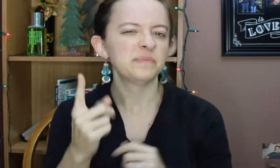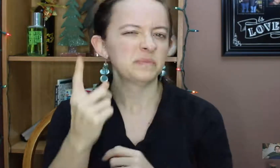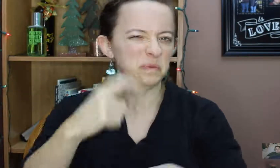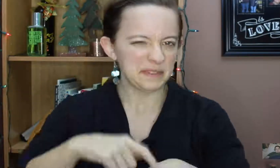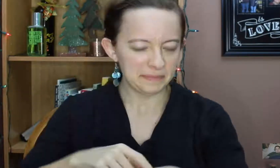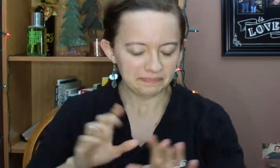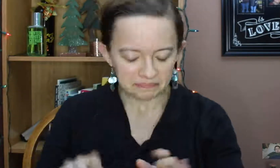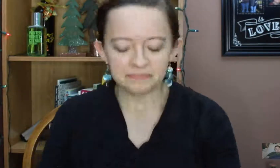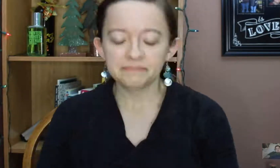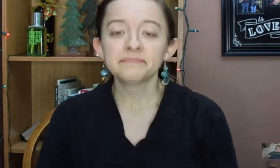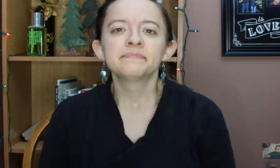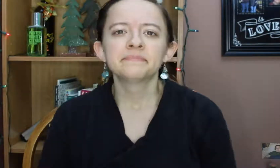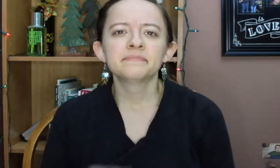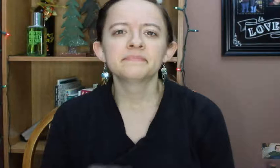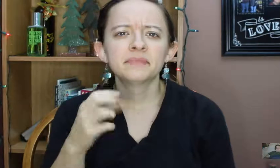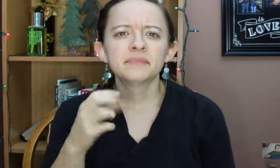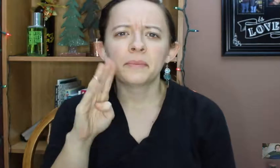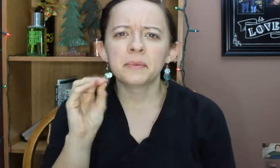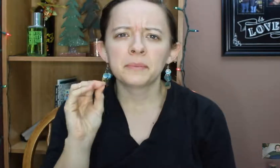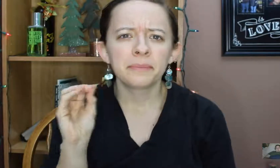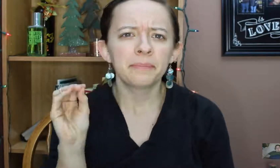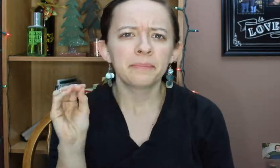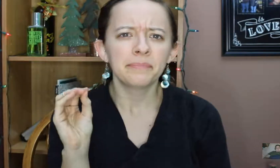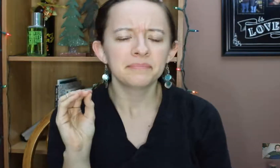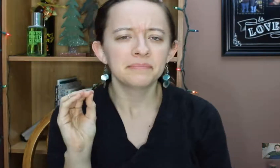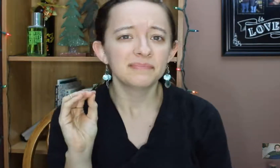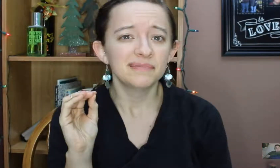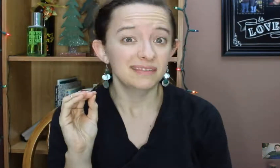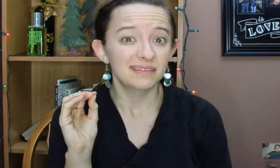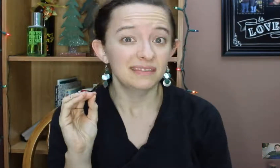No. Okay. One more time. Gumbo.